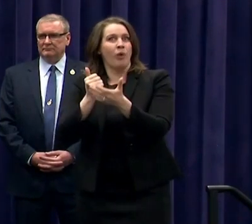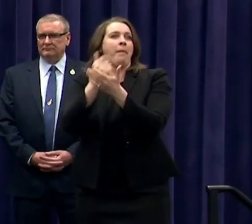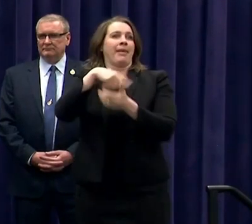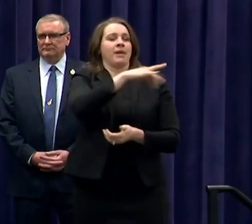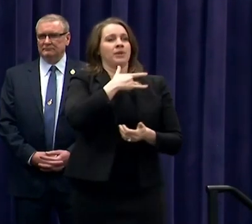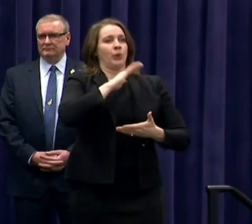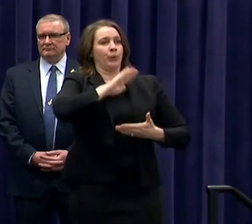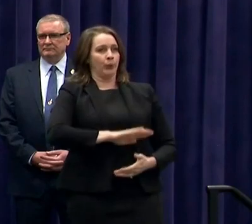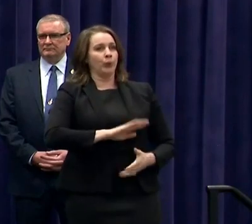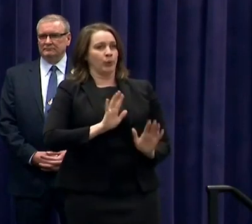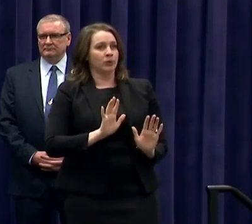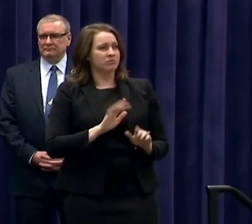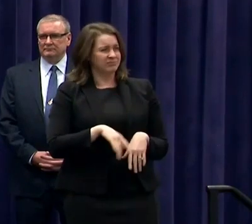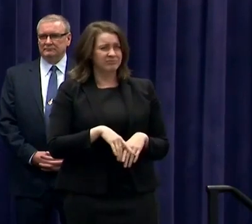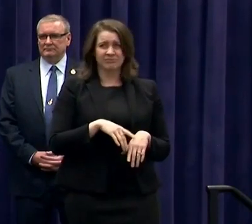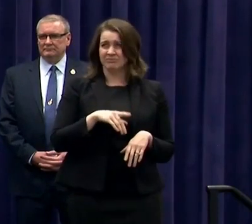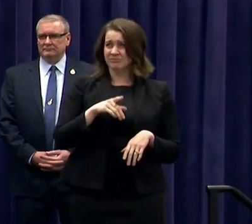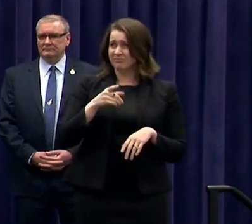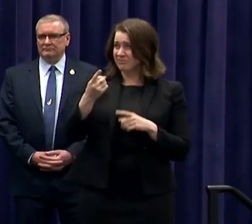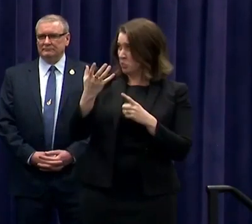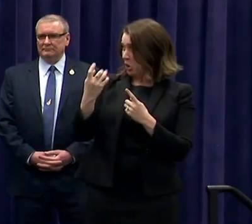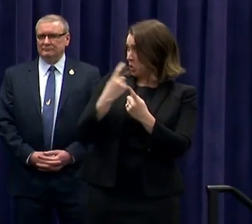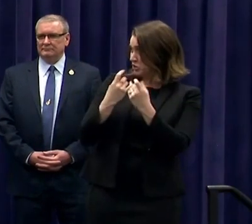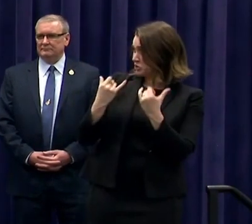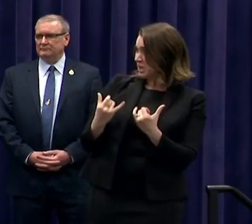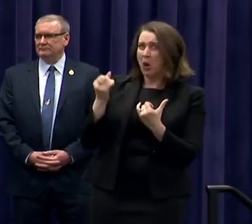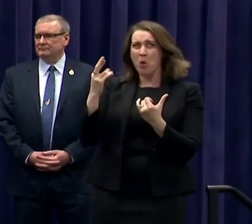that somebody had, or do you want to take that later?